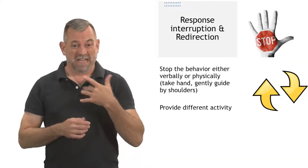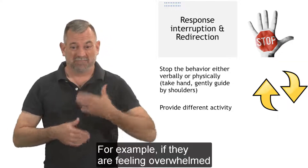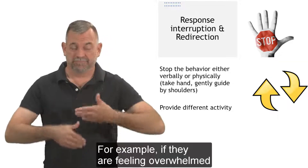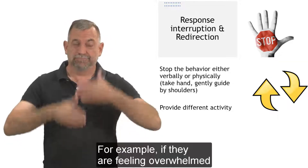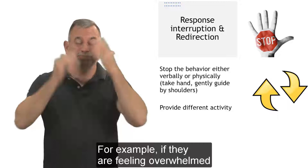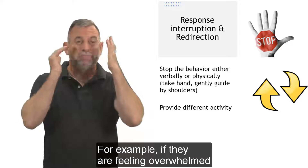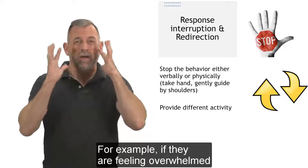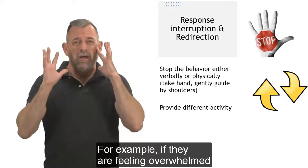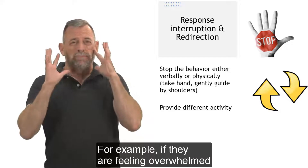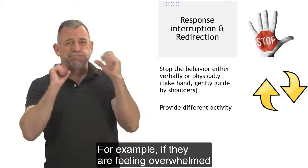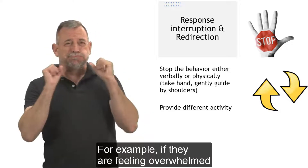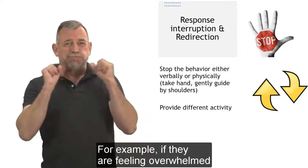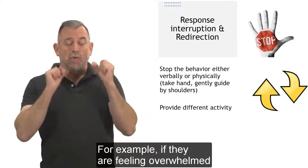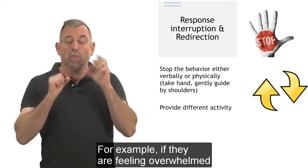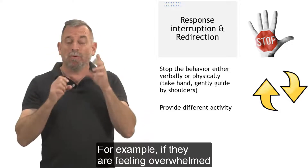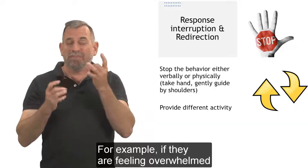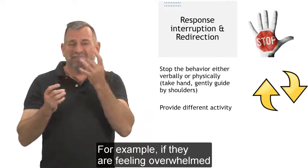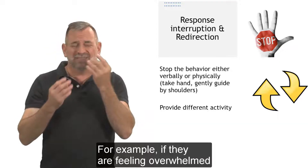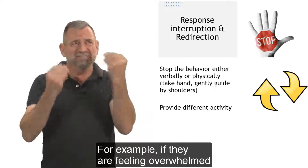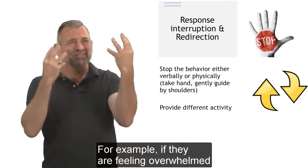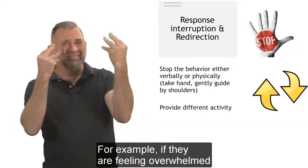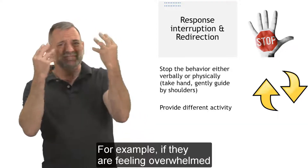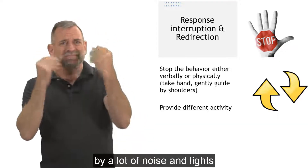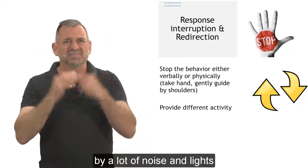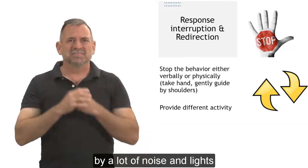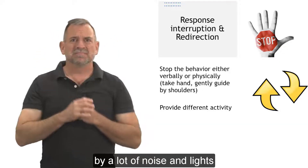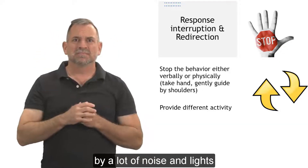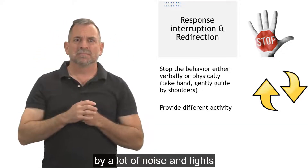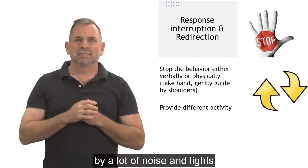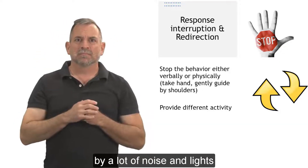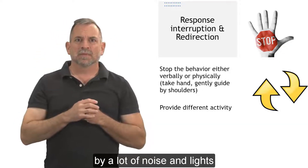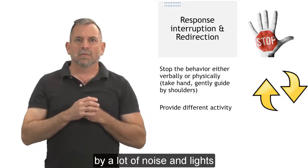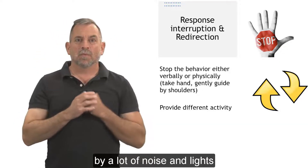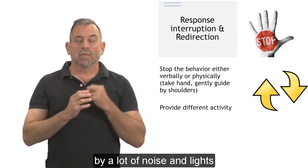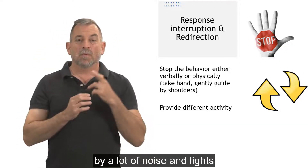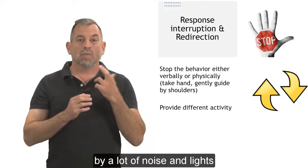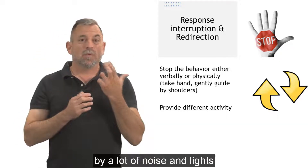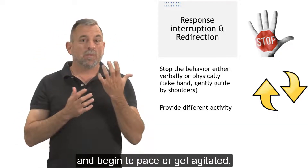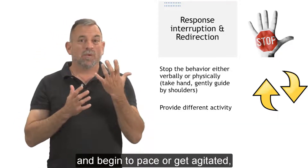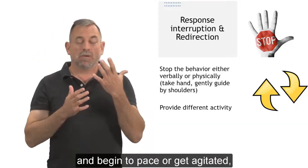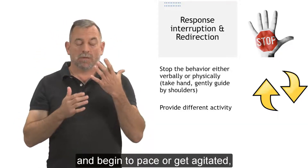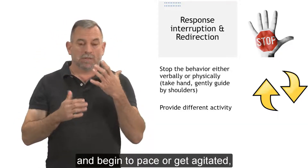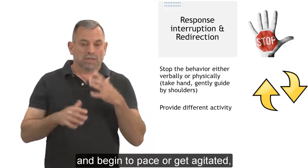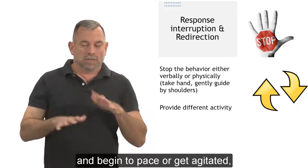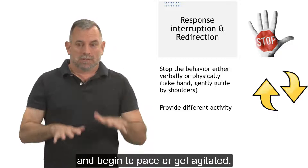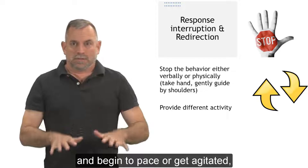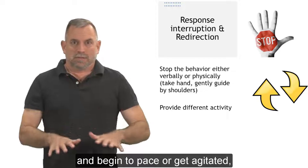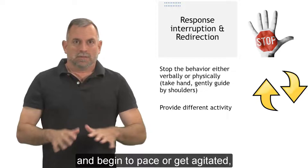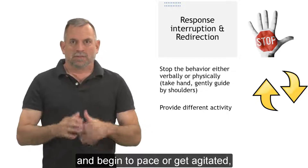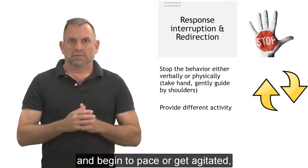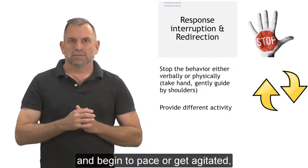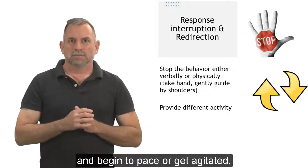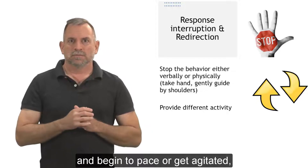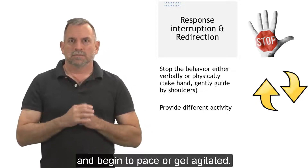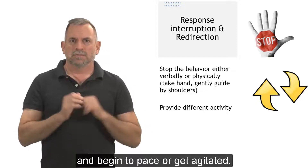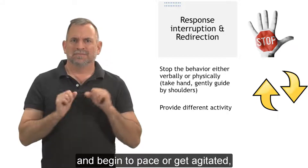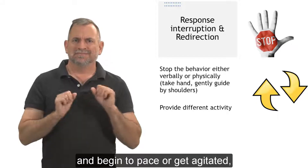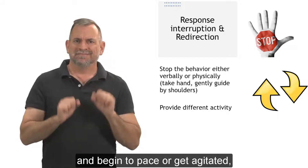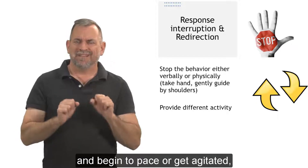For example, if they are feeling overwhelmed by a lot of noise and lights and begin to pace or get agitated,